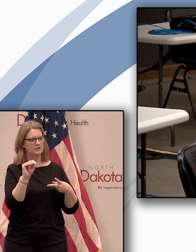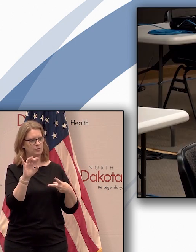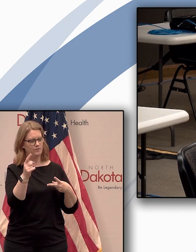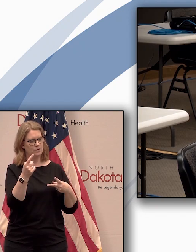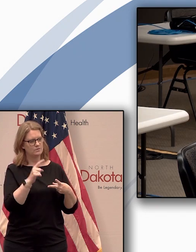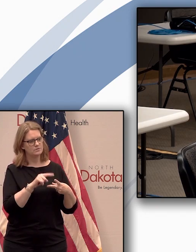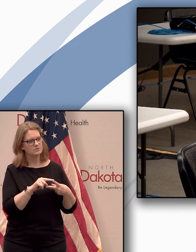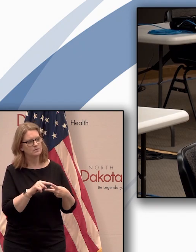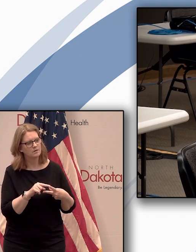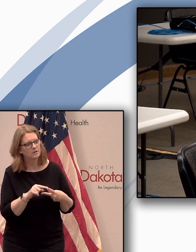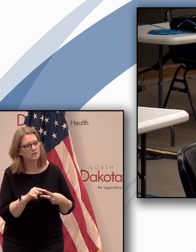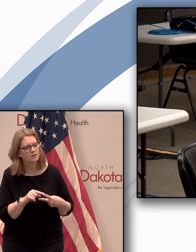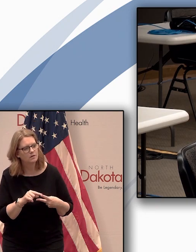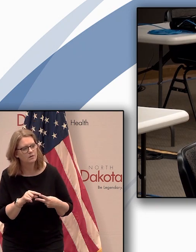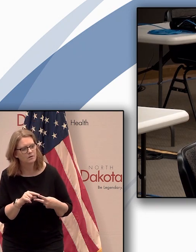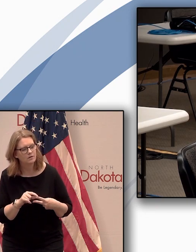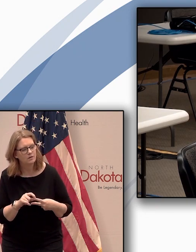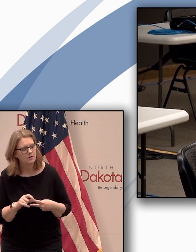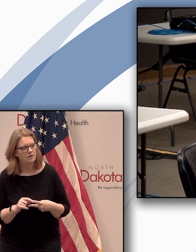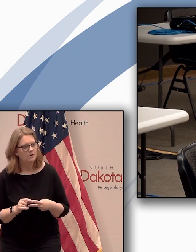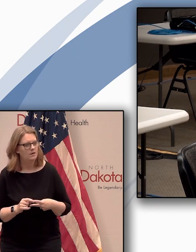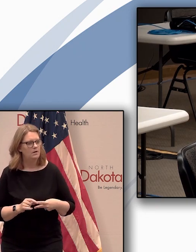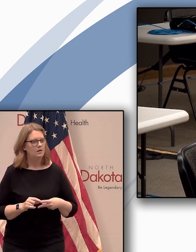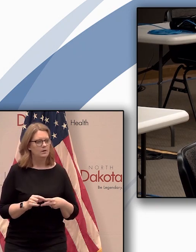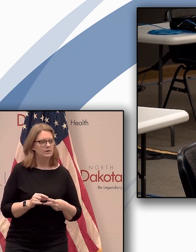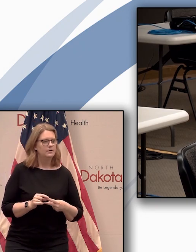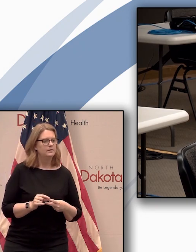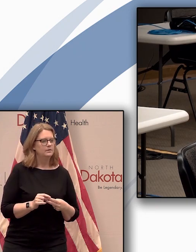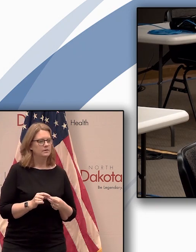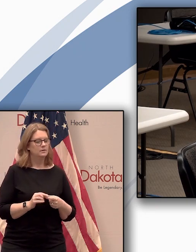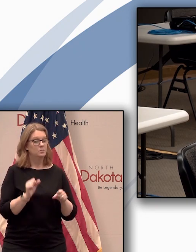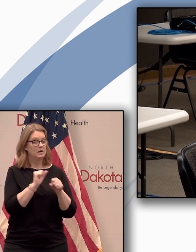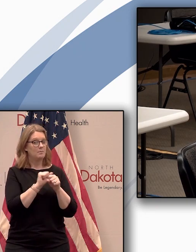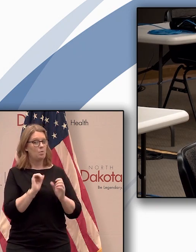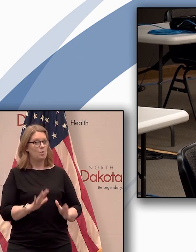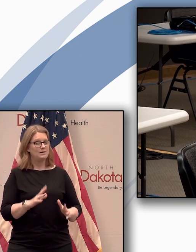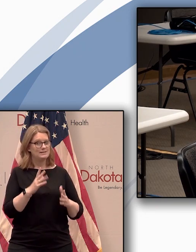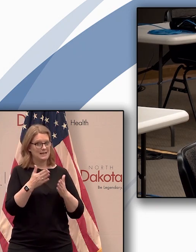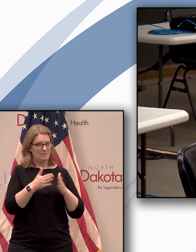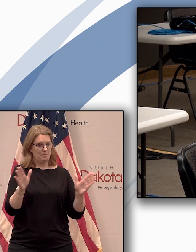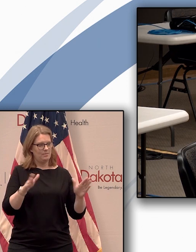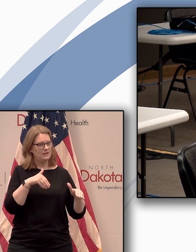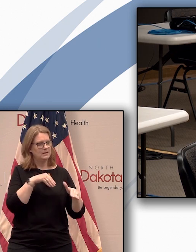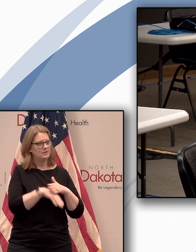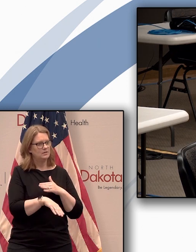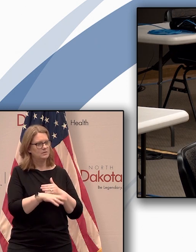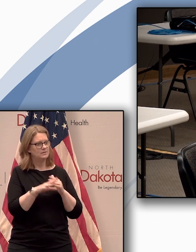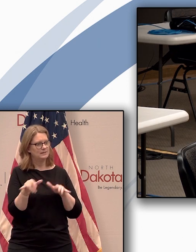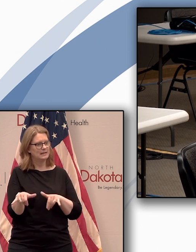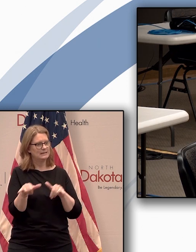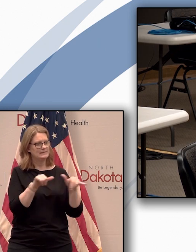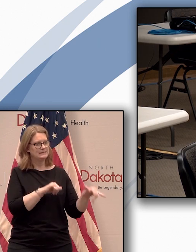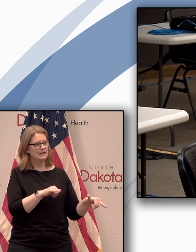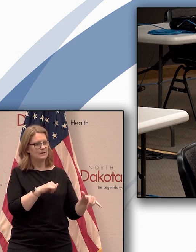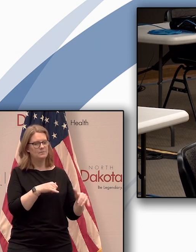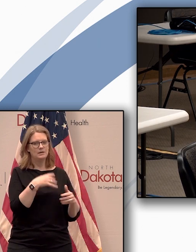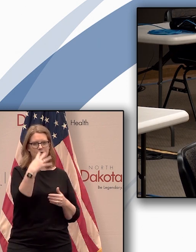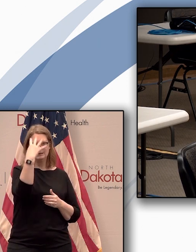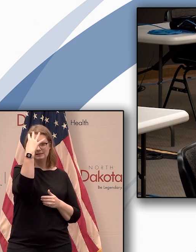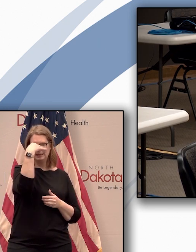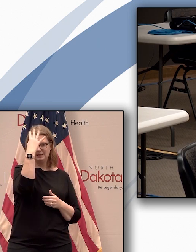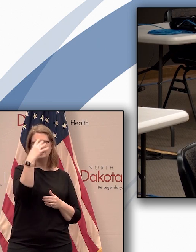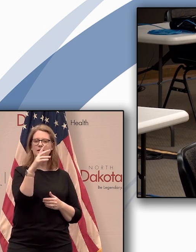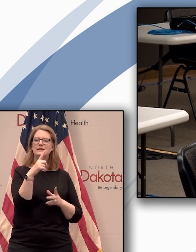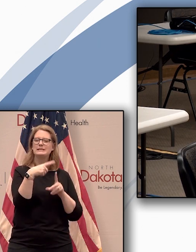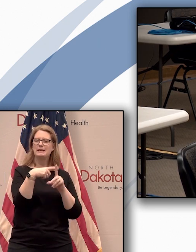1st. When employees and when the public comes in, will they be going through the same sort of temperature check